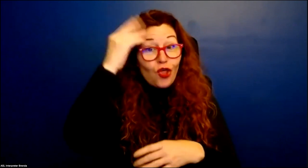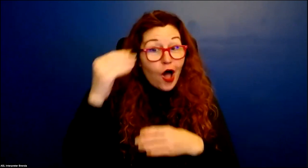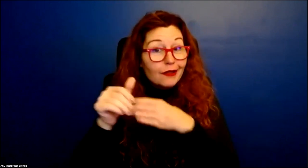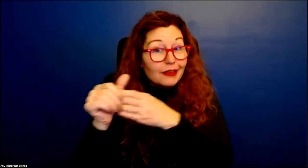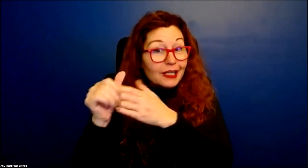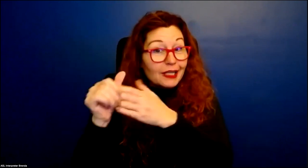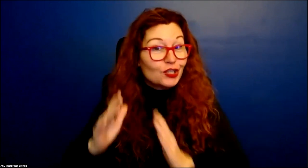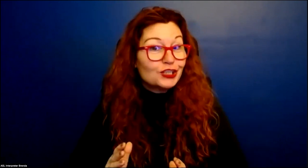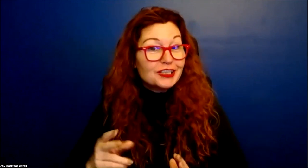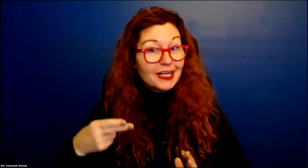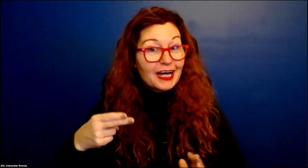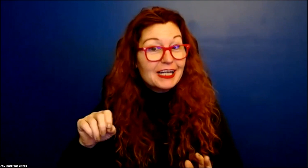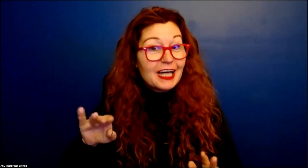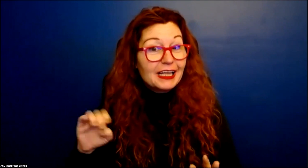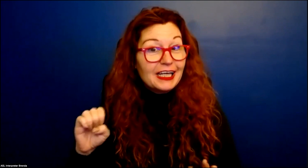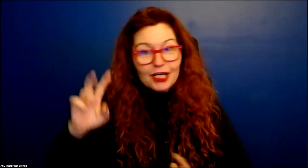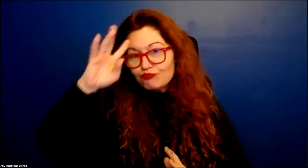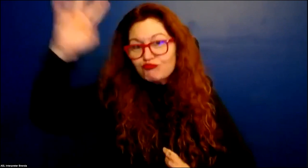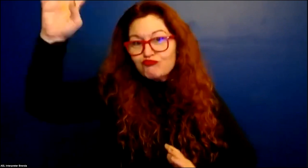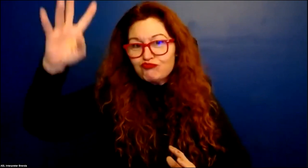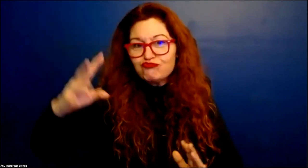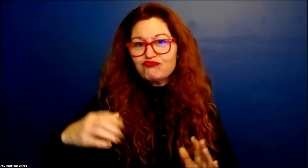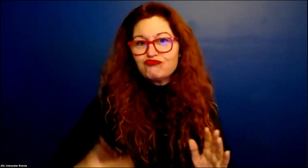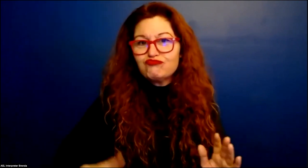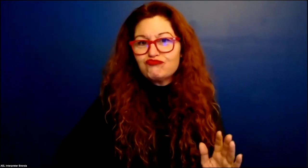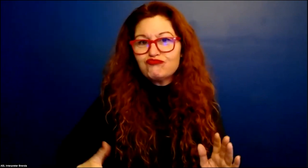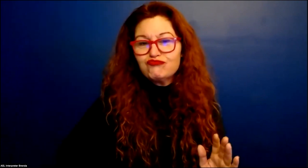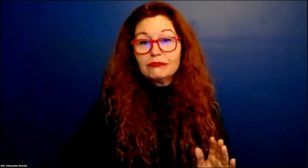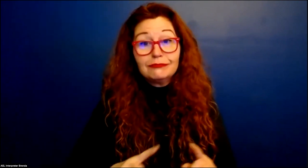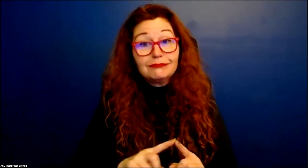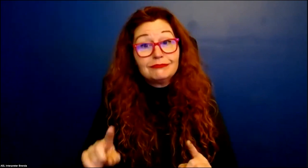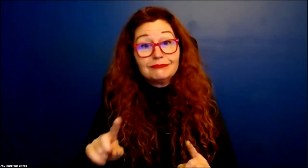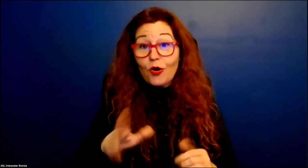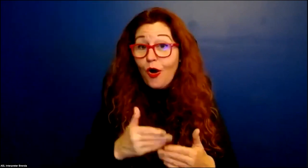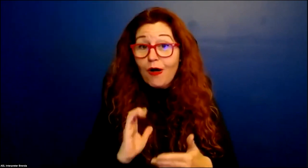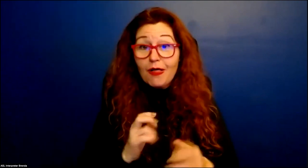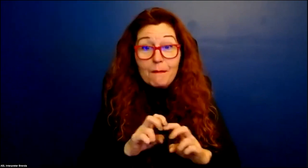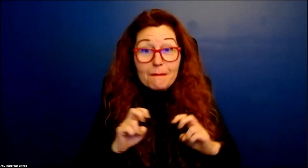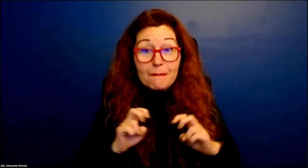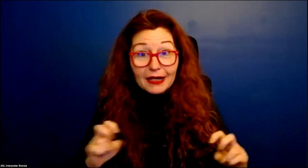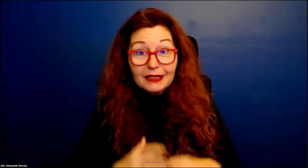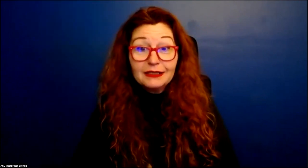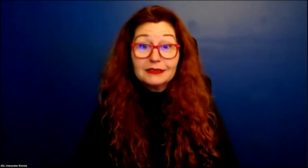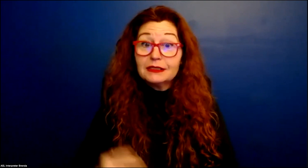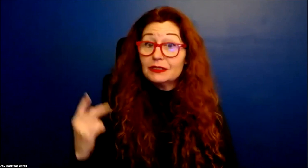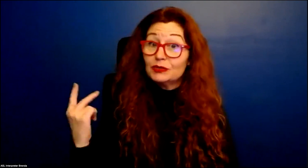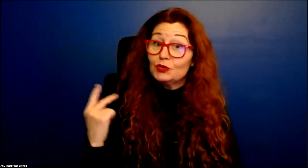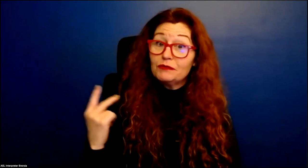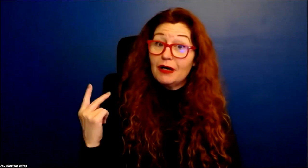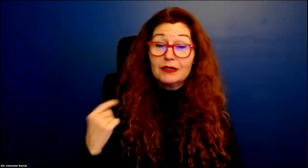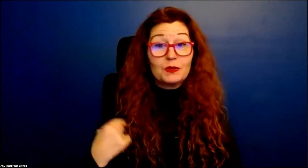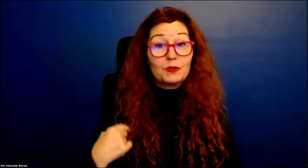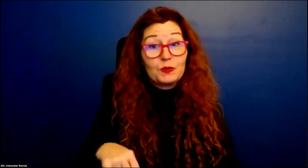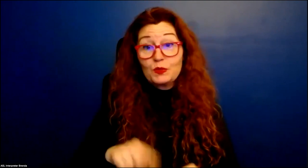Alex and our panelists. These are the people that makes the difference, because the two of us, Jennison and I, we couldn't have done any of